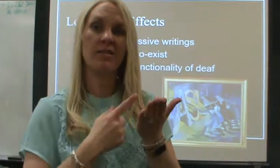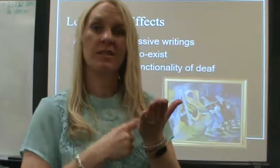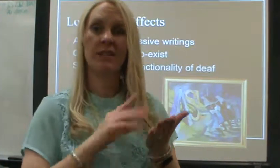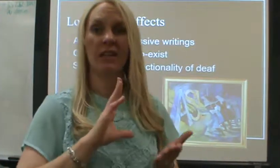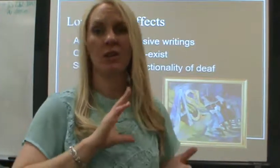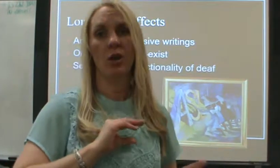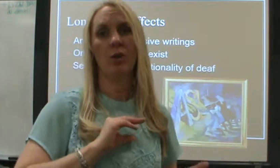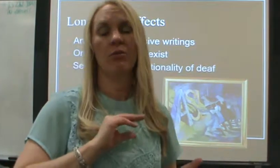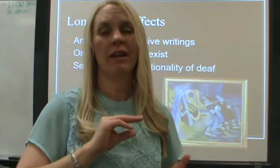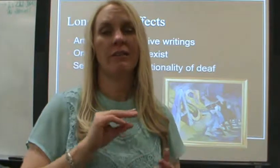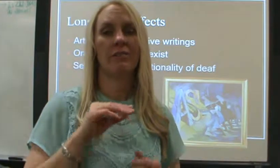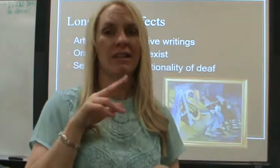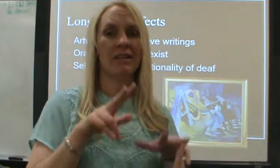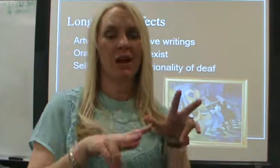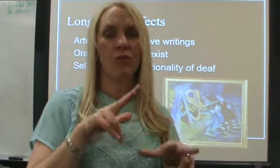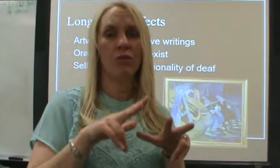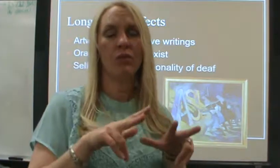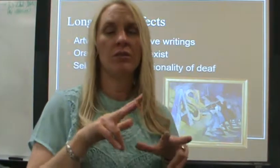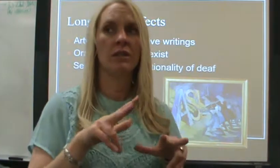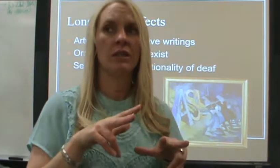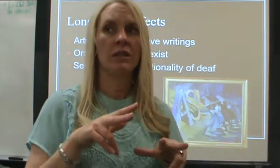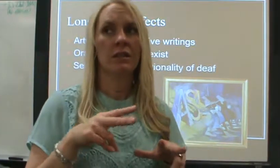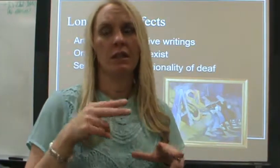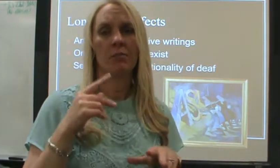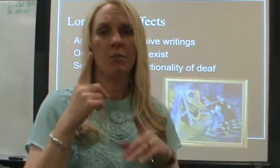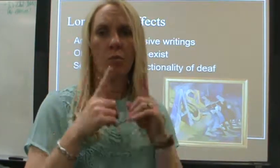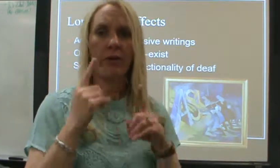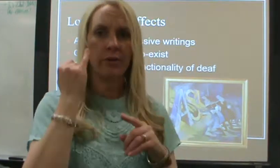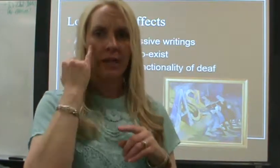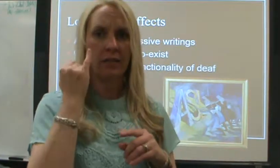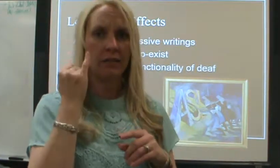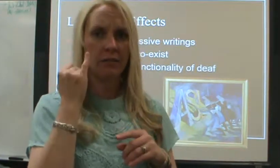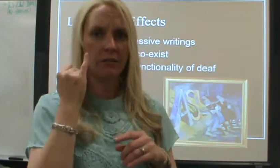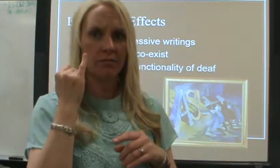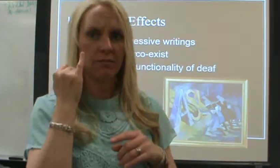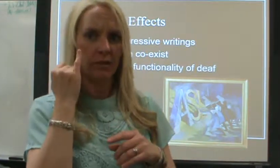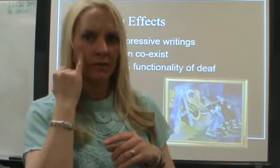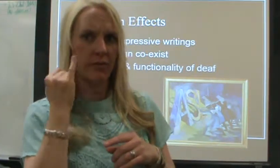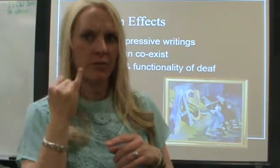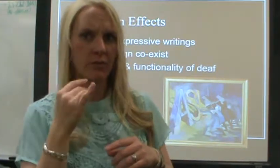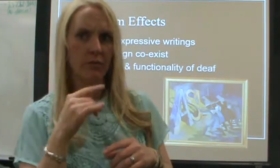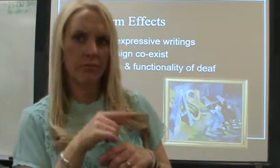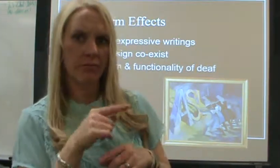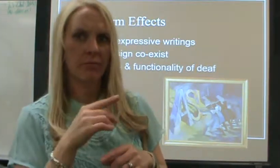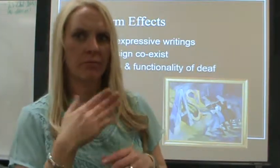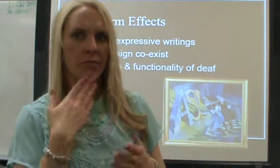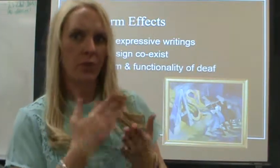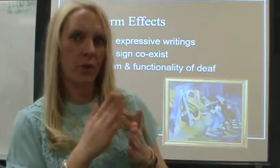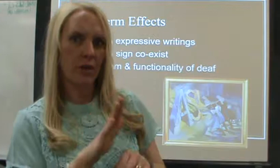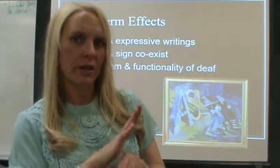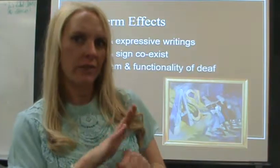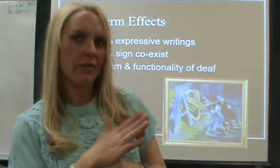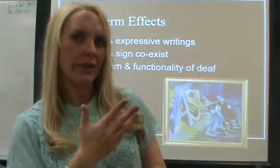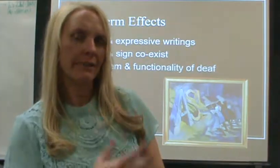sometimes kind of low, right? Kind of doubtful, wondering if, you know, they're good enough in that.